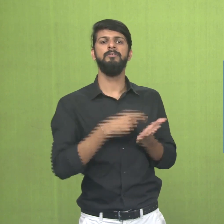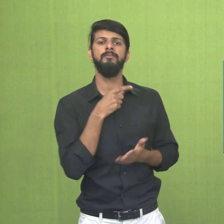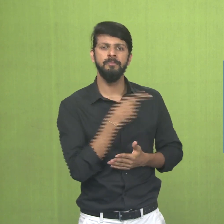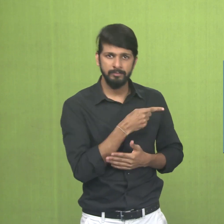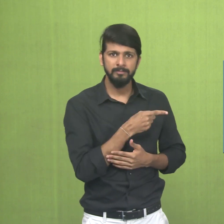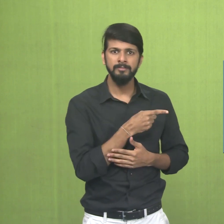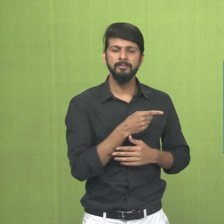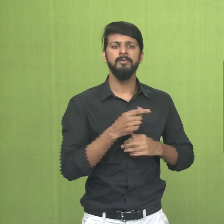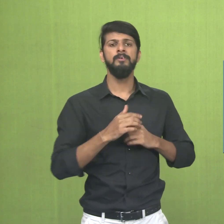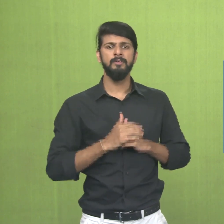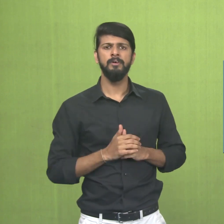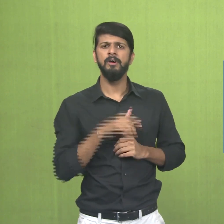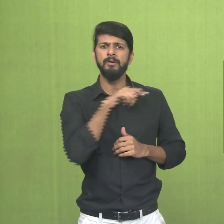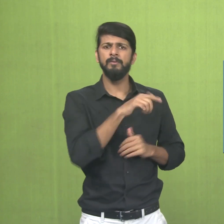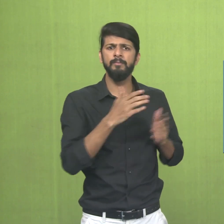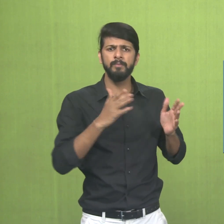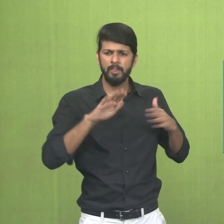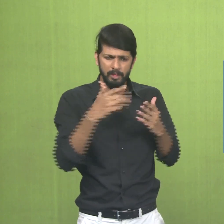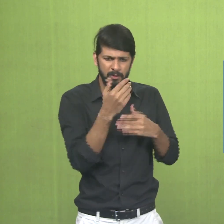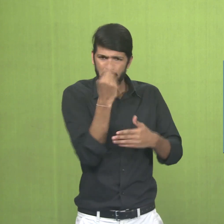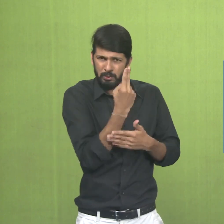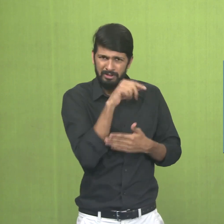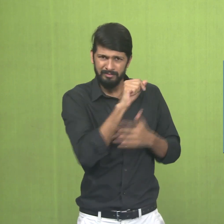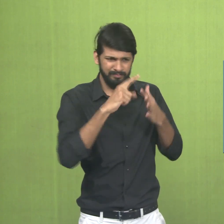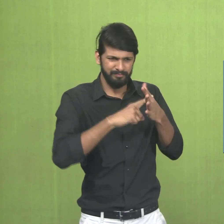and he used these influences in his painting.